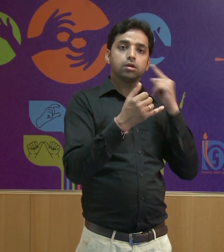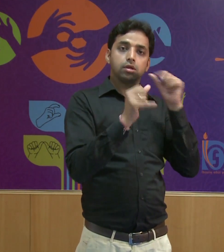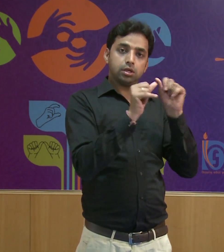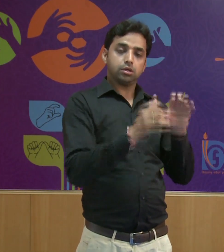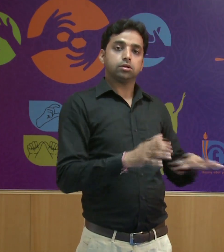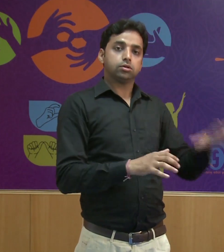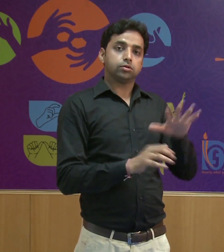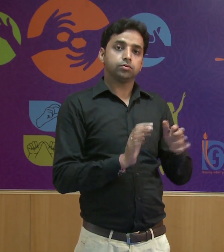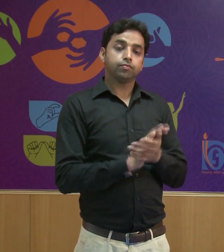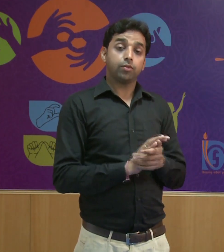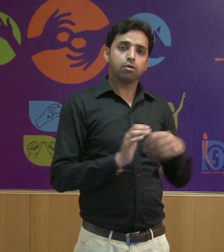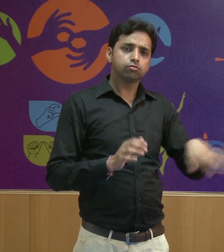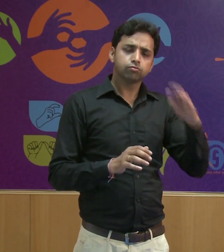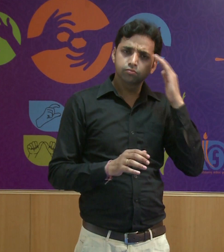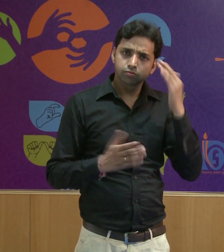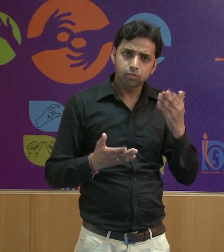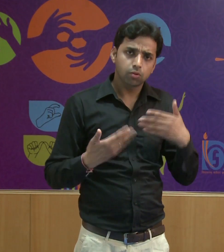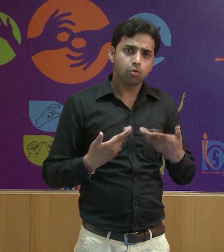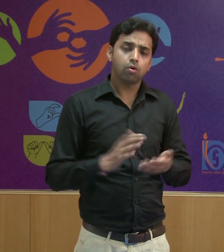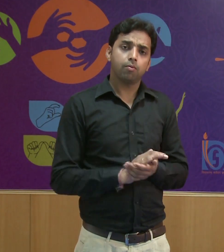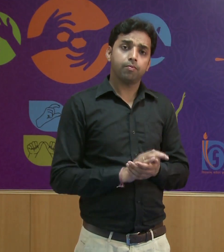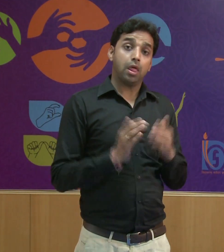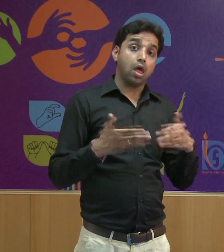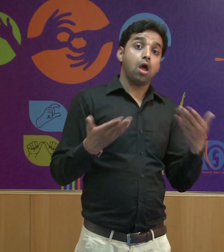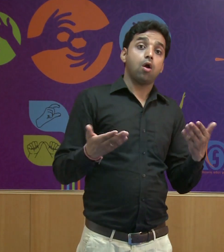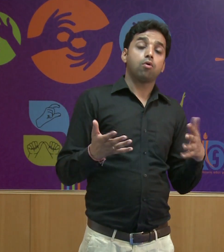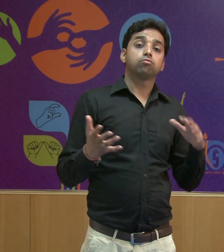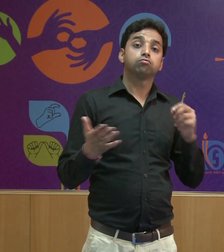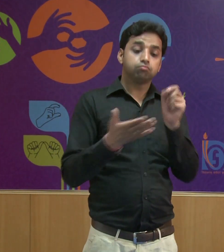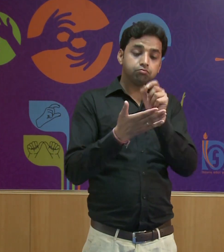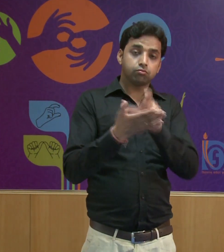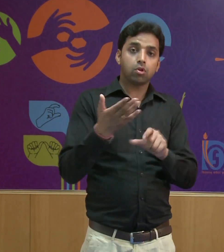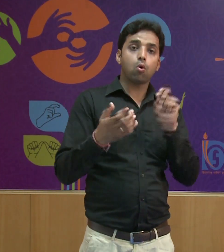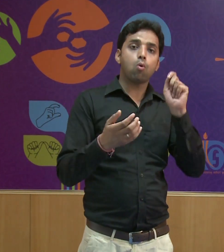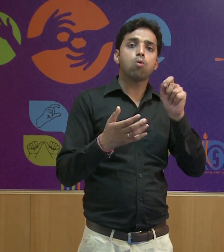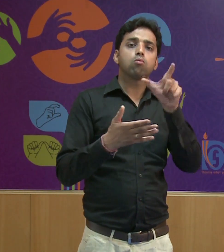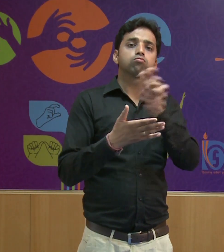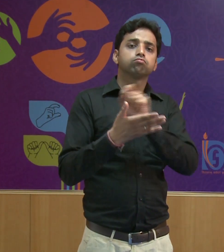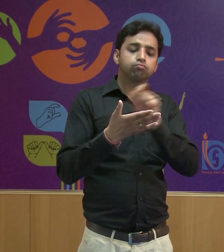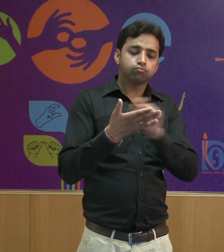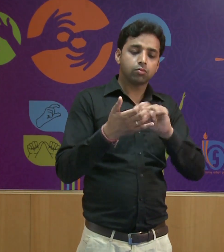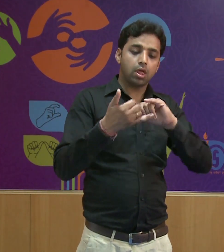We get to know about this from the works written in Sanskrit language.